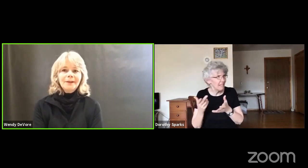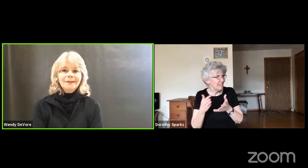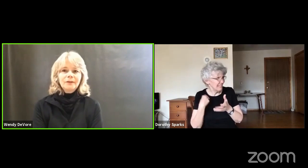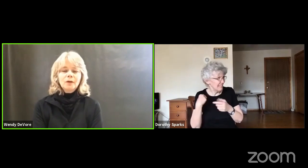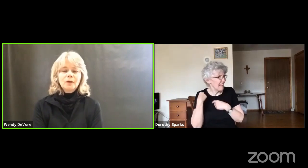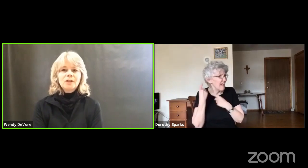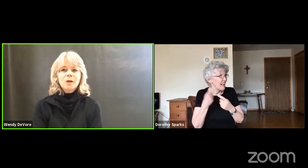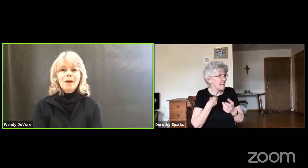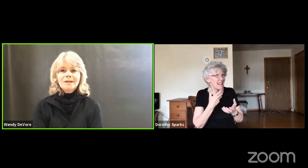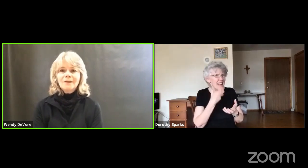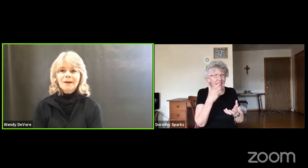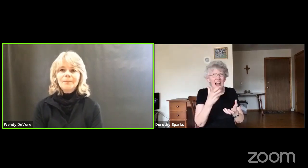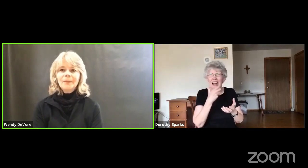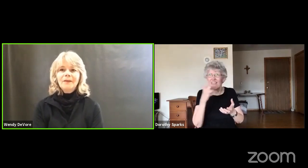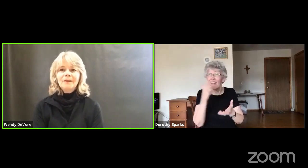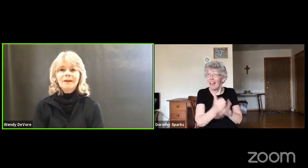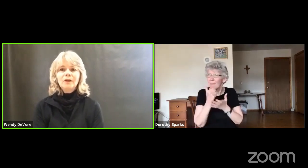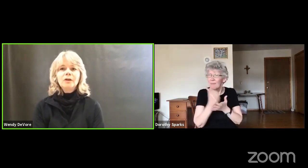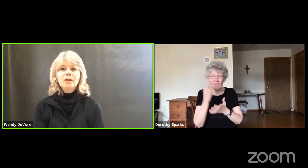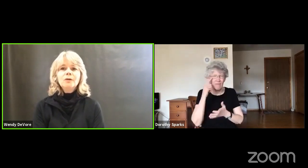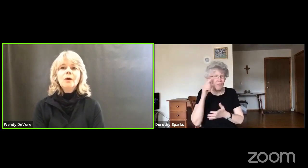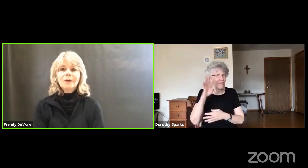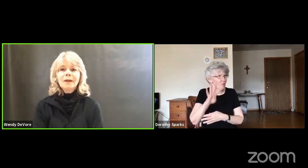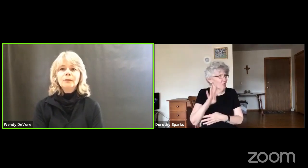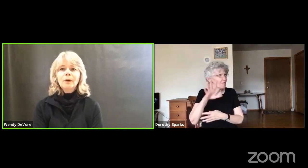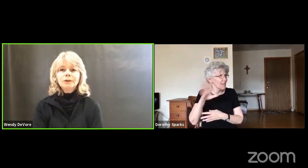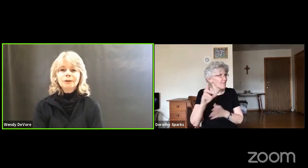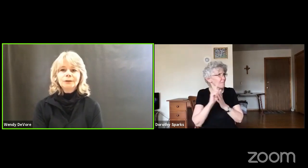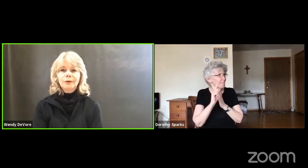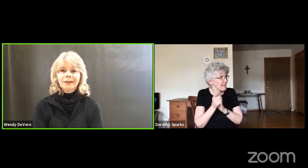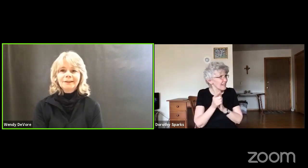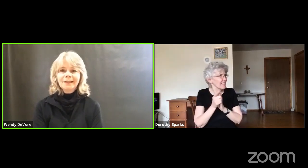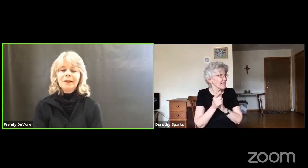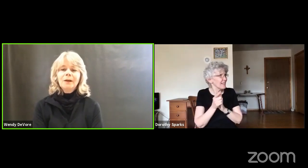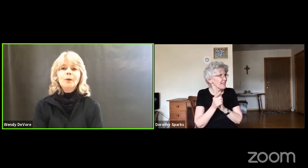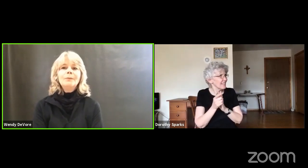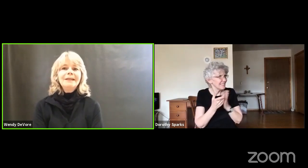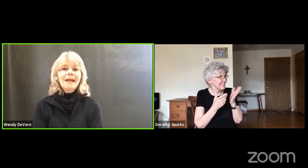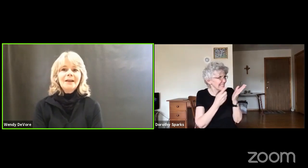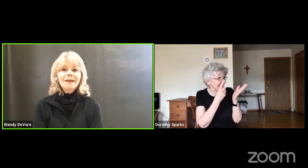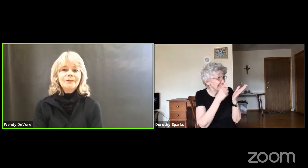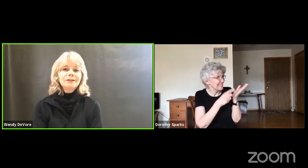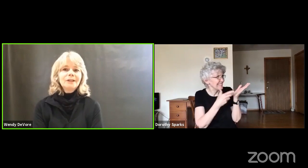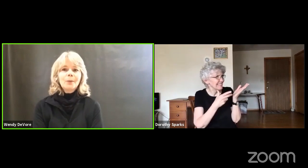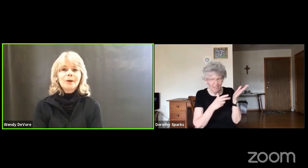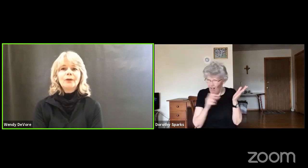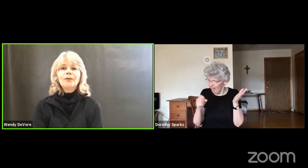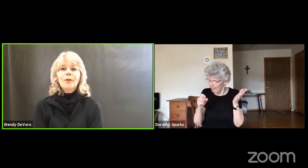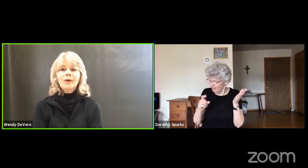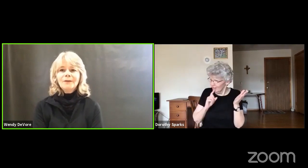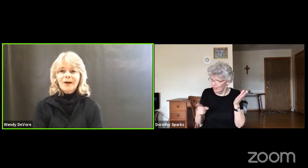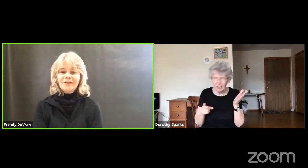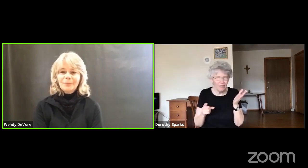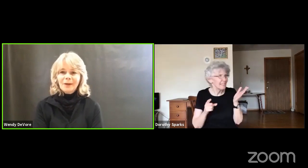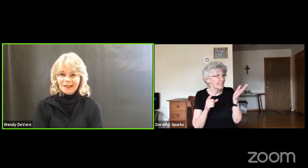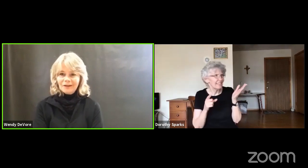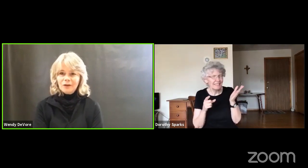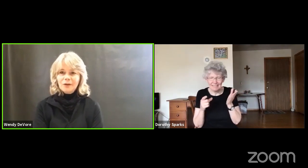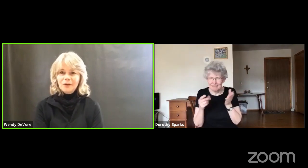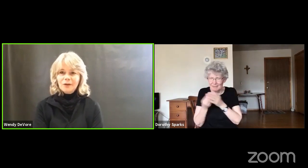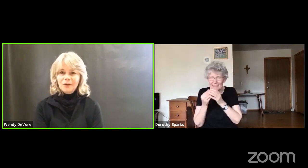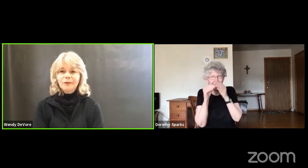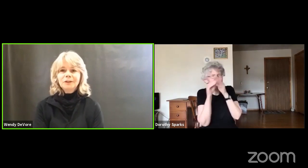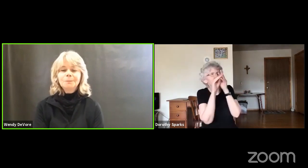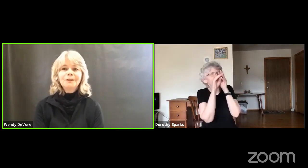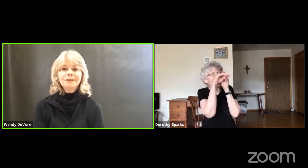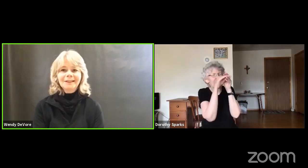help us?" So she went to them and they said, "Could you go get groceries for us? We've been yelling for someone for 45 minutes and